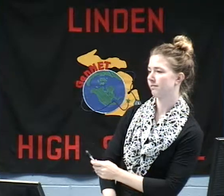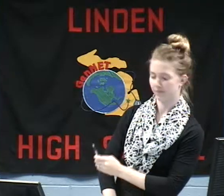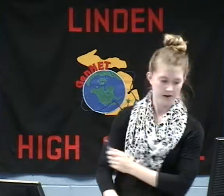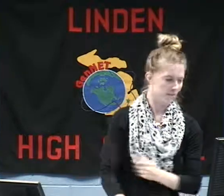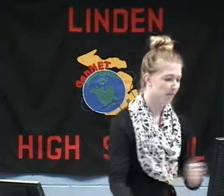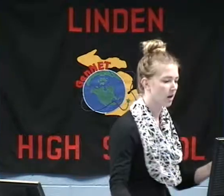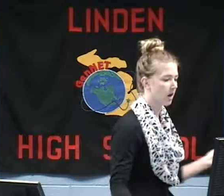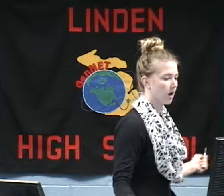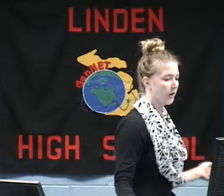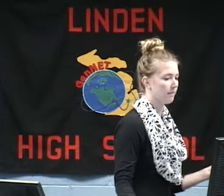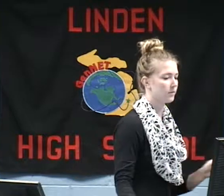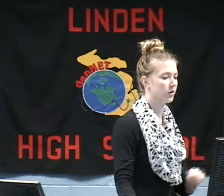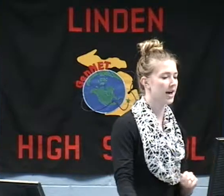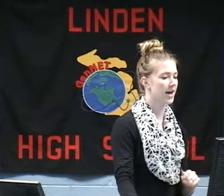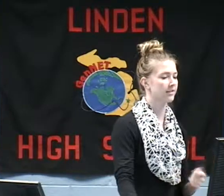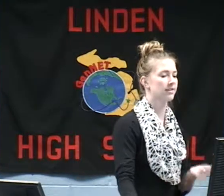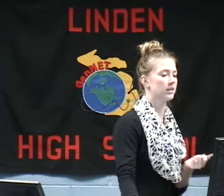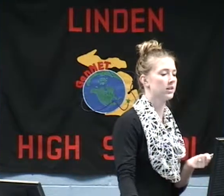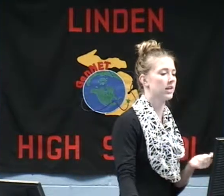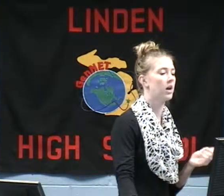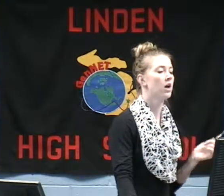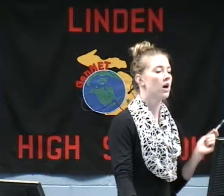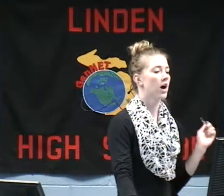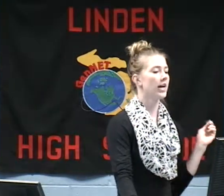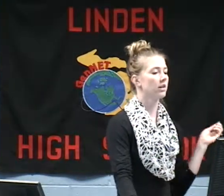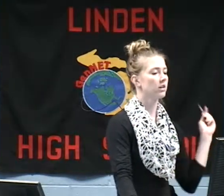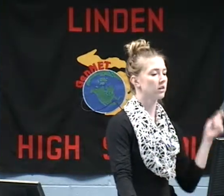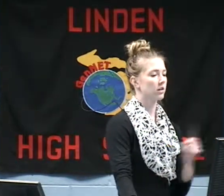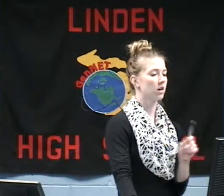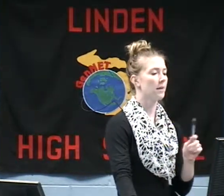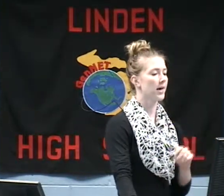Okay. Okay, so that's Lyndon. All right, Carmen,